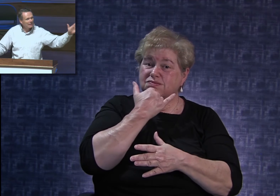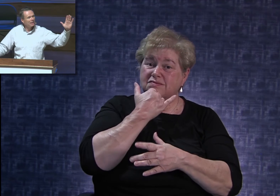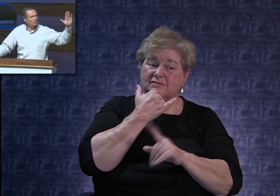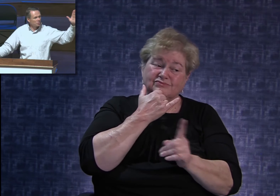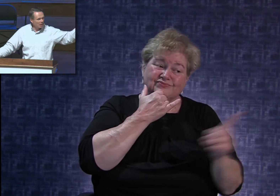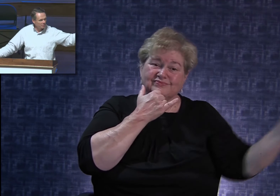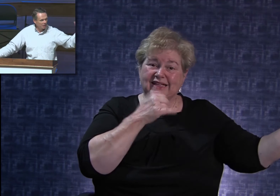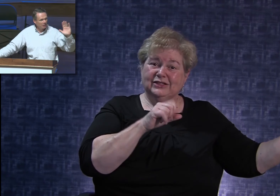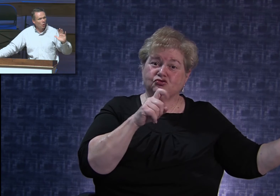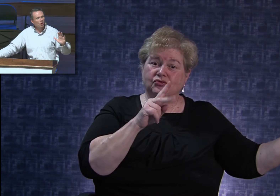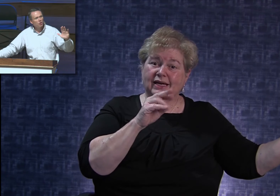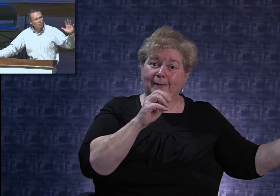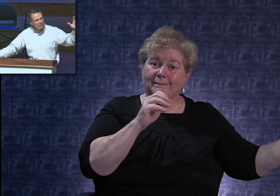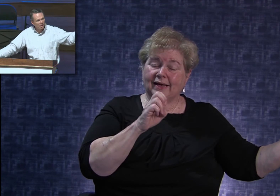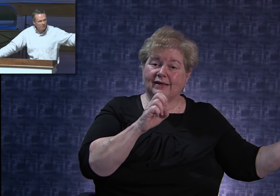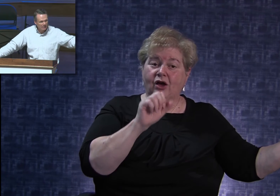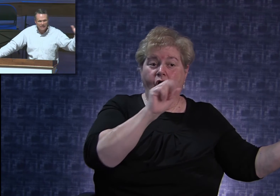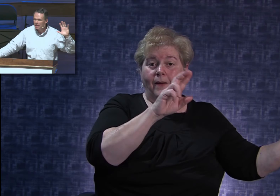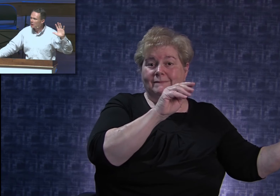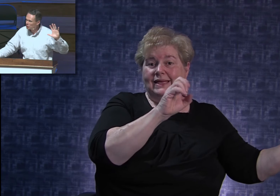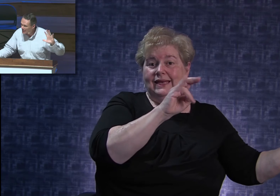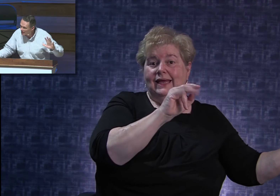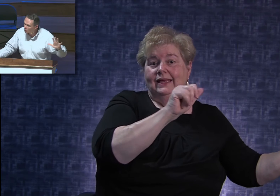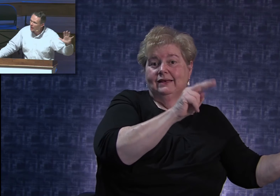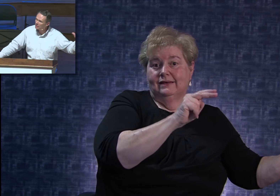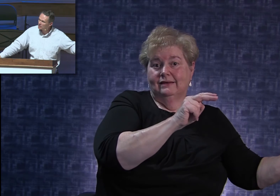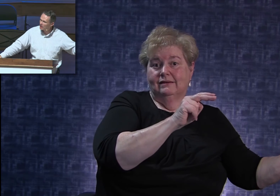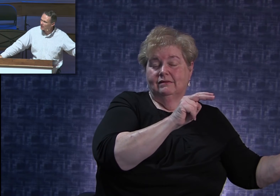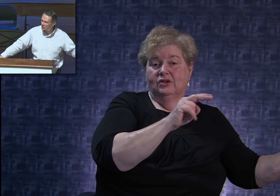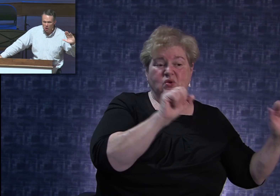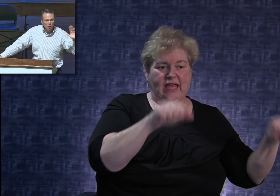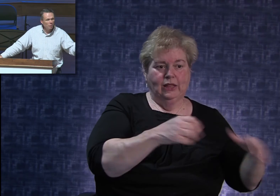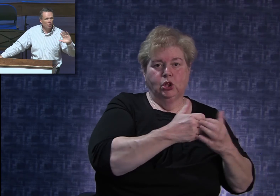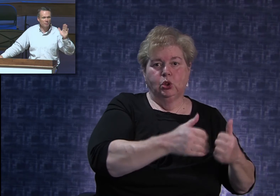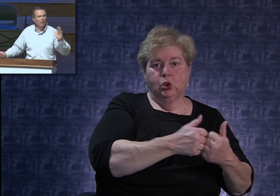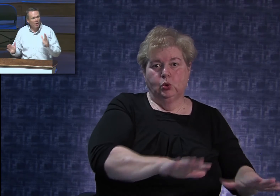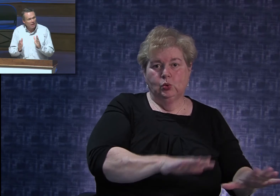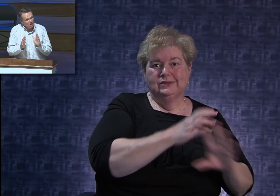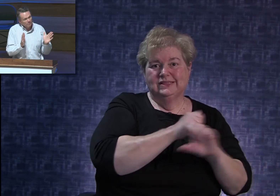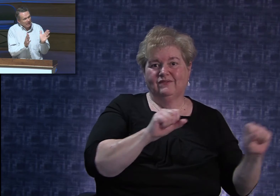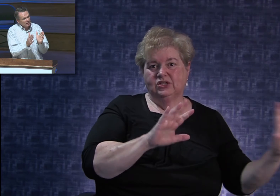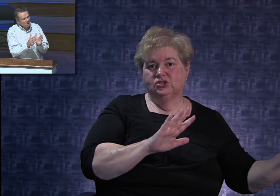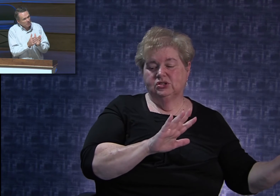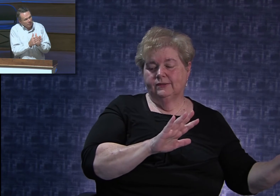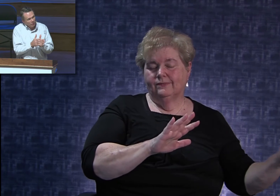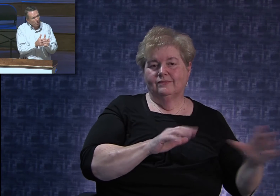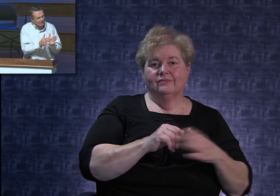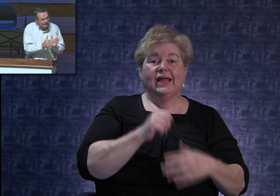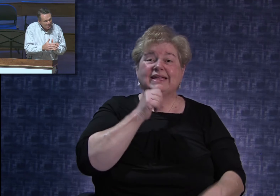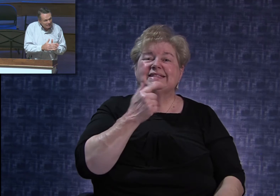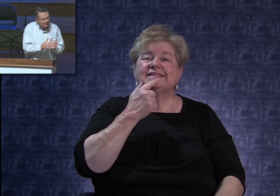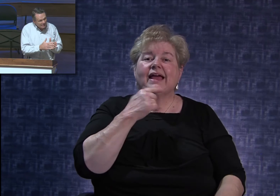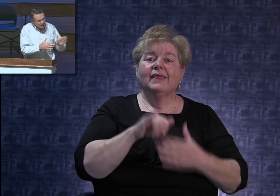human responsibility or human ability to take away their salvation. Human works. By the way, I didn't say this before,